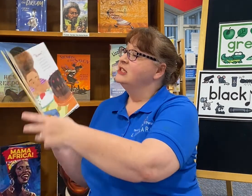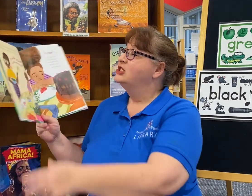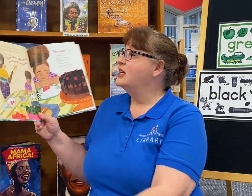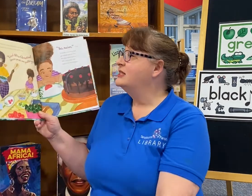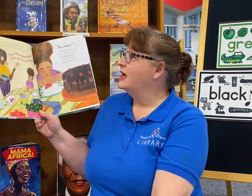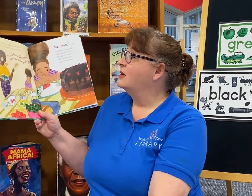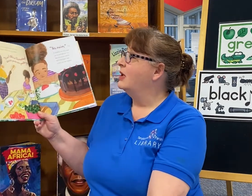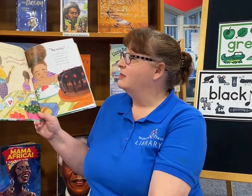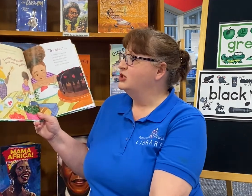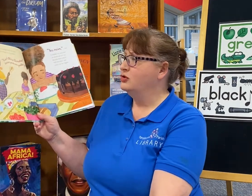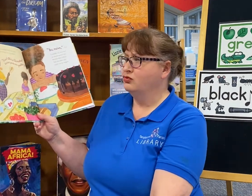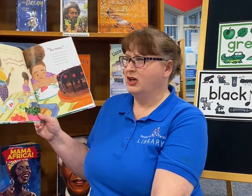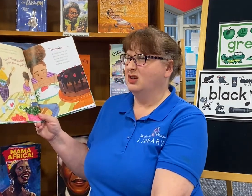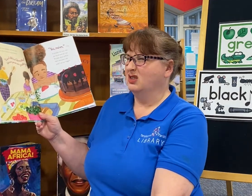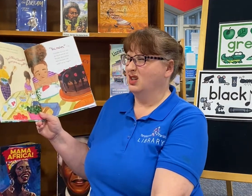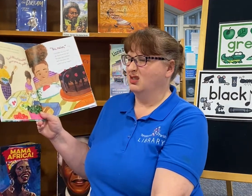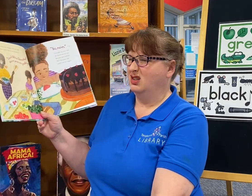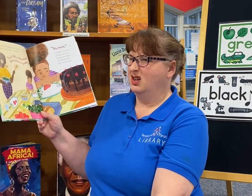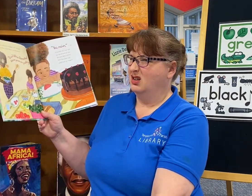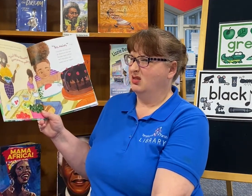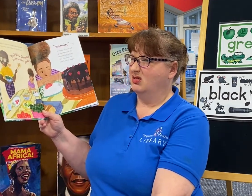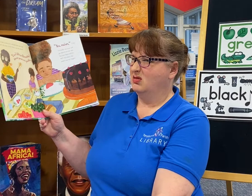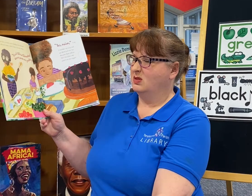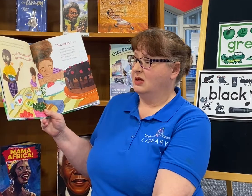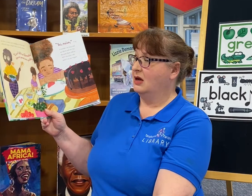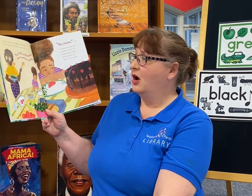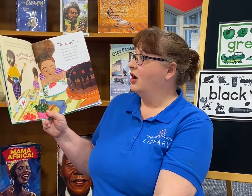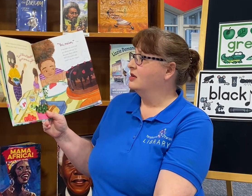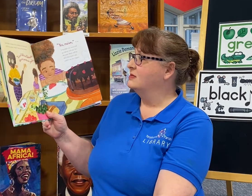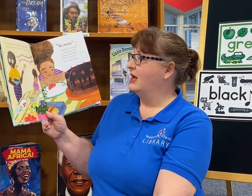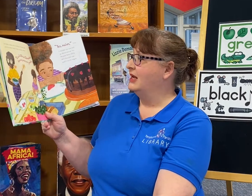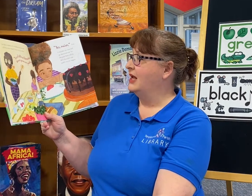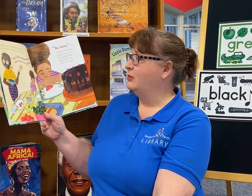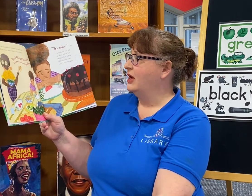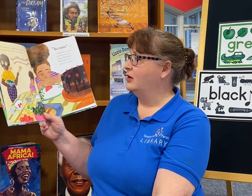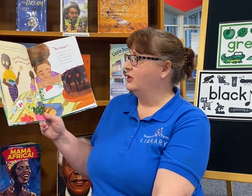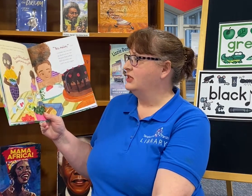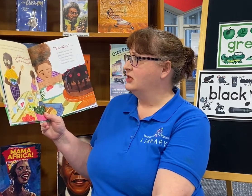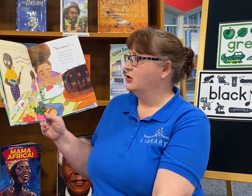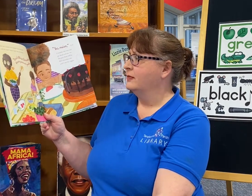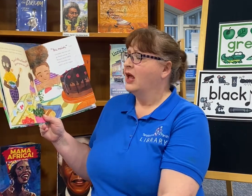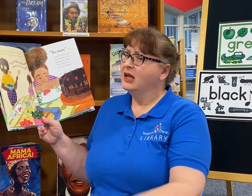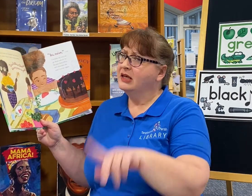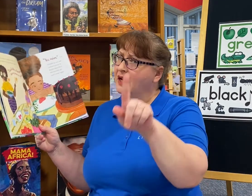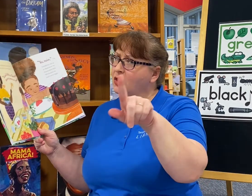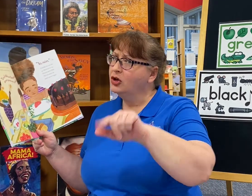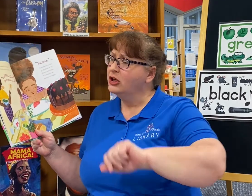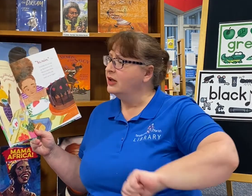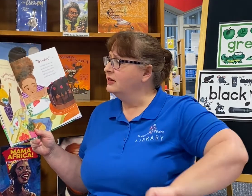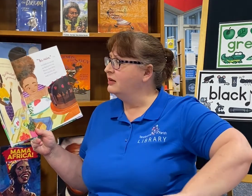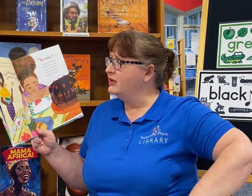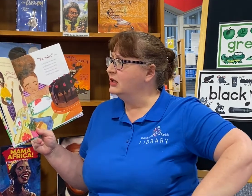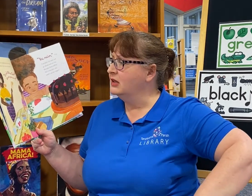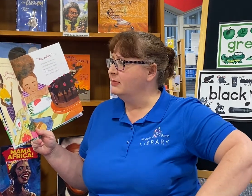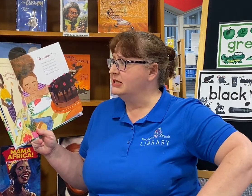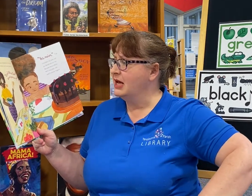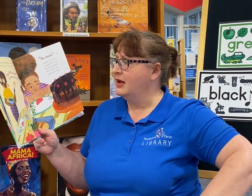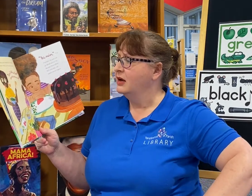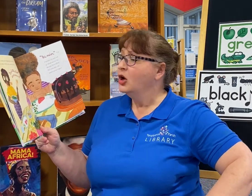Just like a mama, she wrinkles her nose and calls my name when I don't eat dinner. "Carol Olivia Clementine,